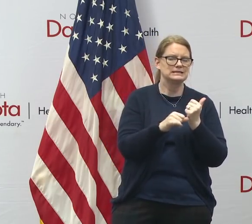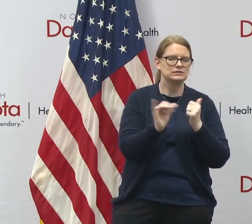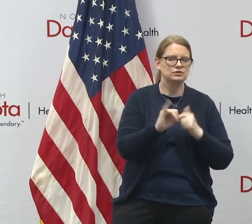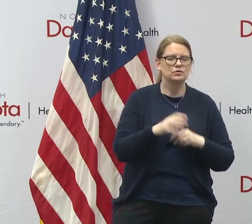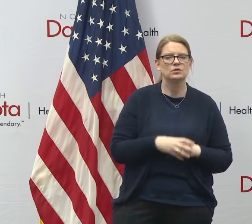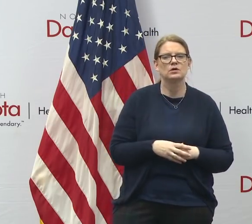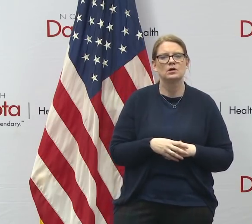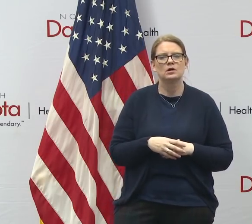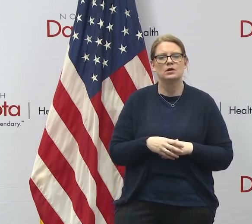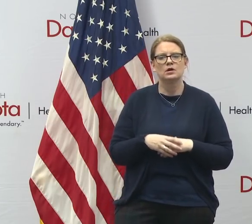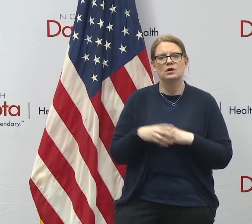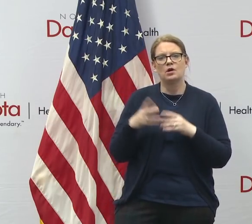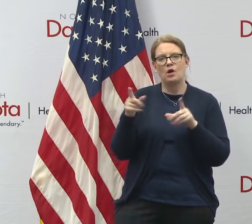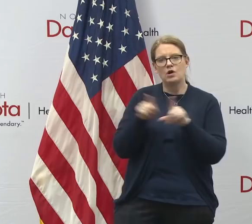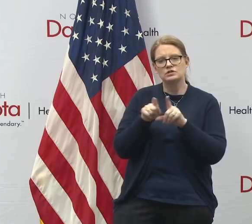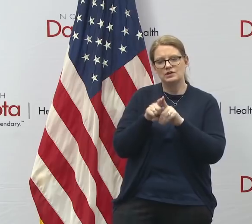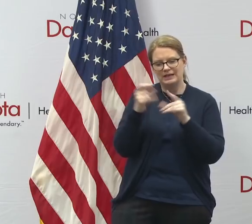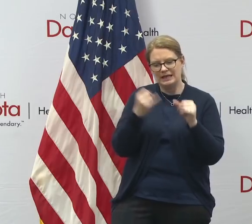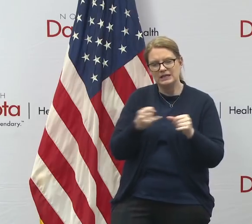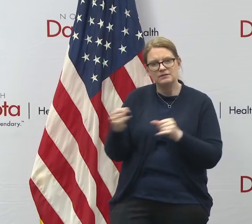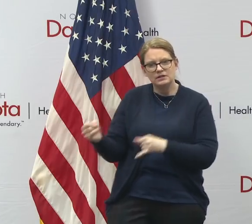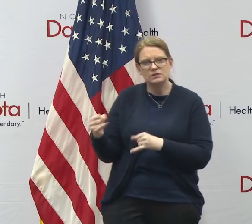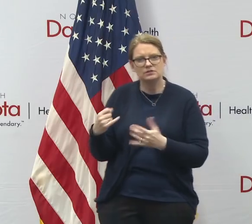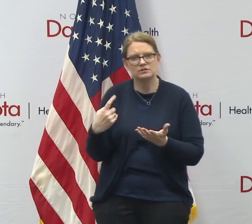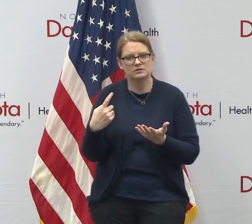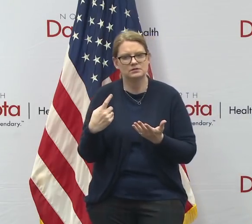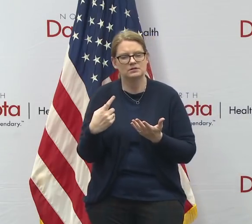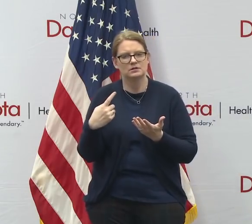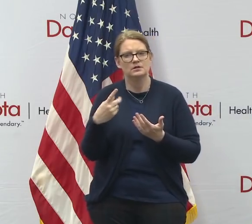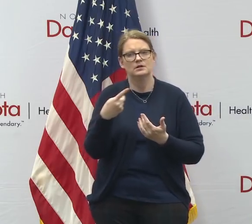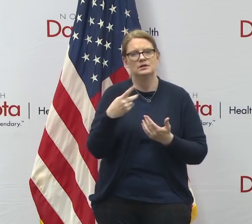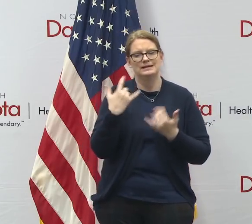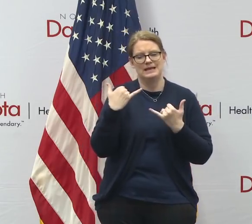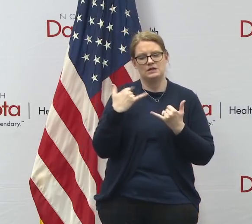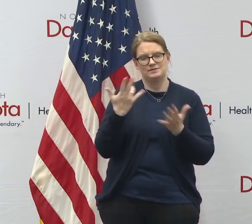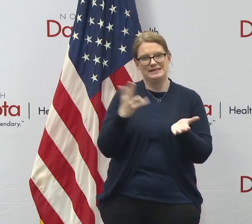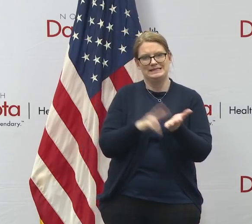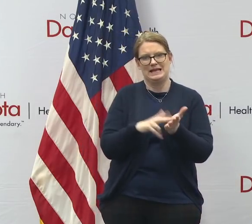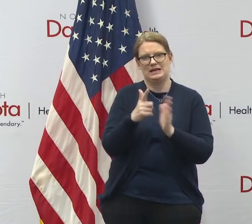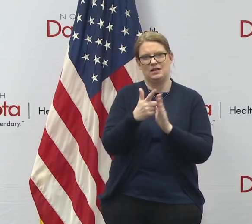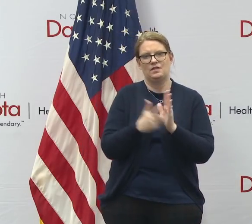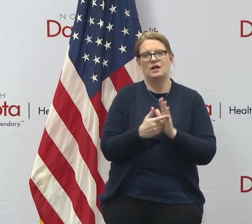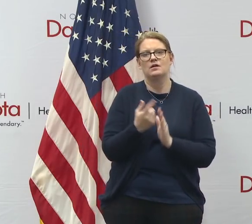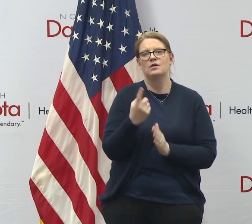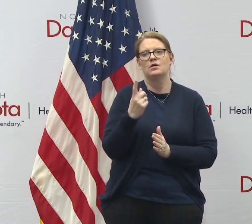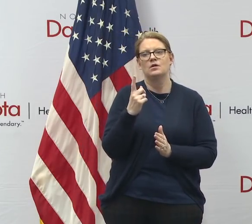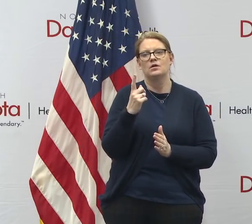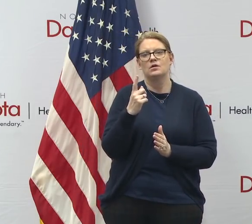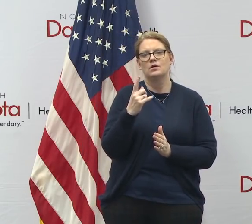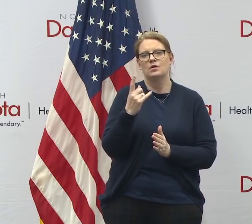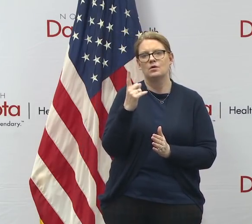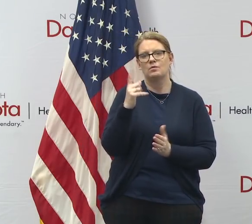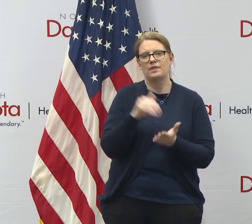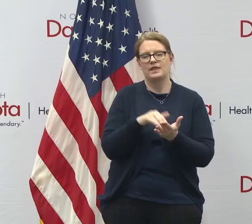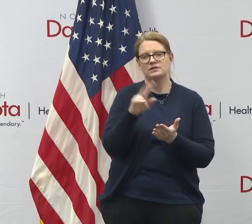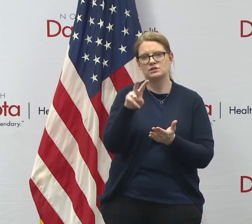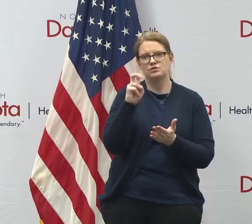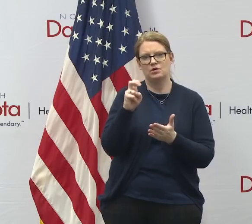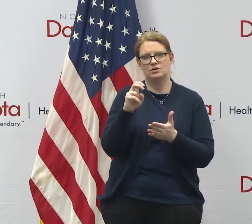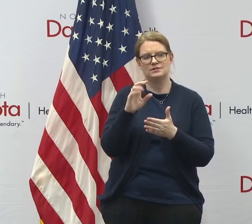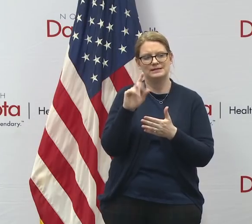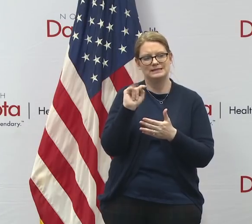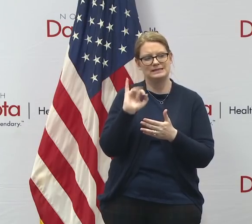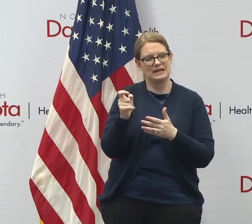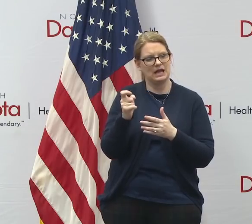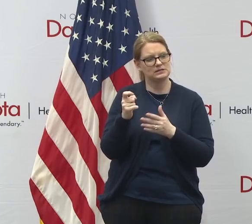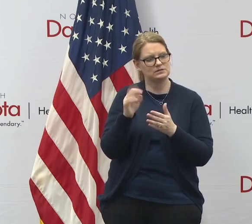the part for individuals. You've heard it talked about in the press. It's now been signed into law. $1,200 tax rebates to the